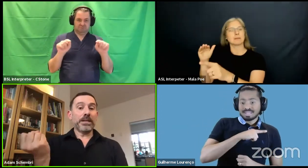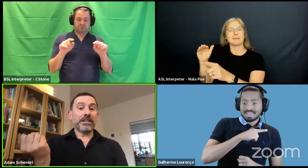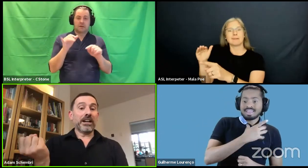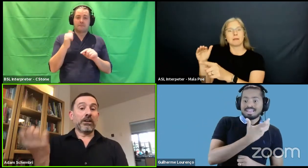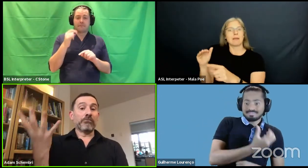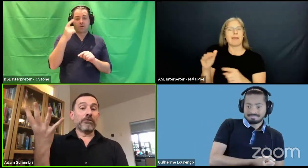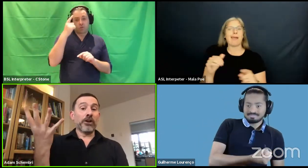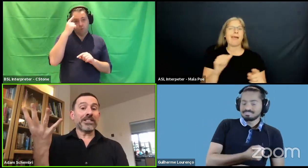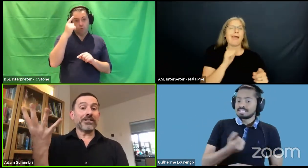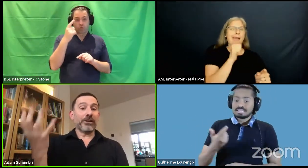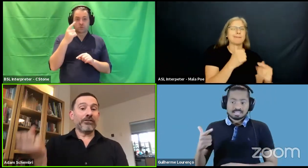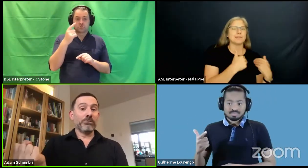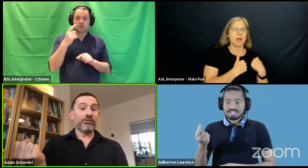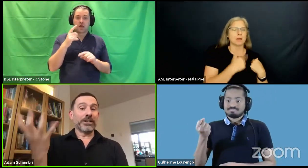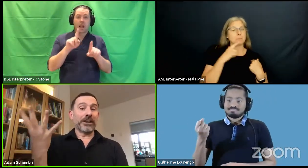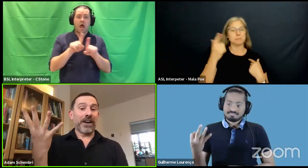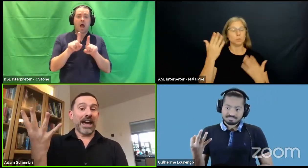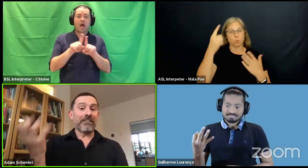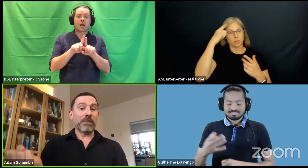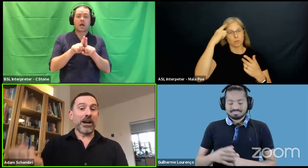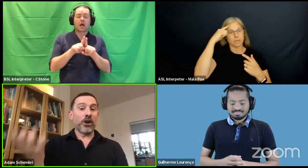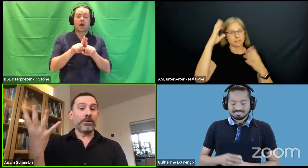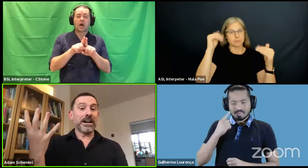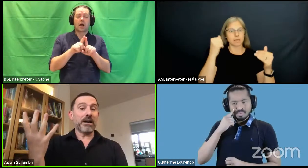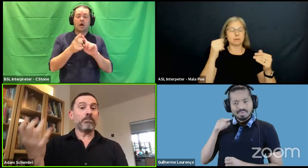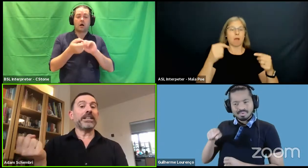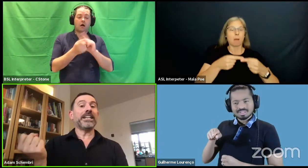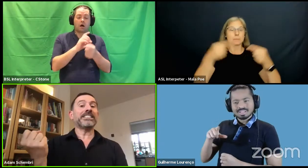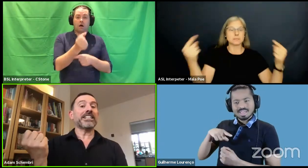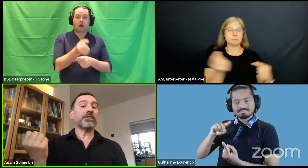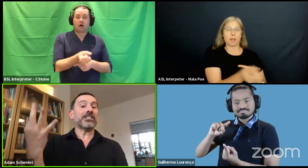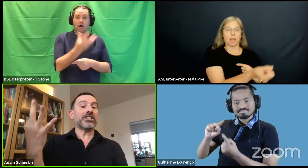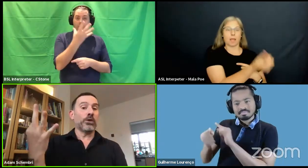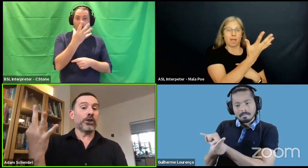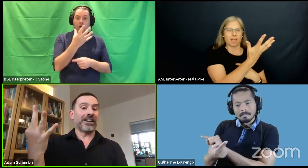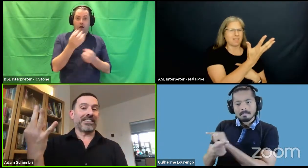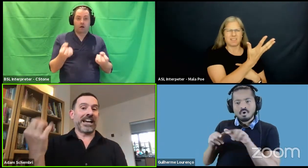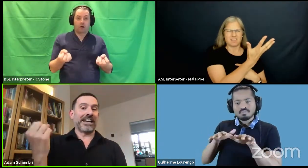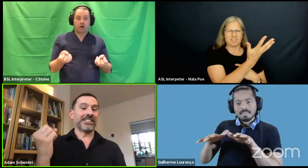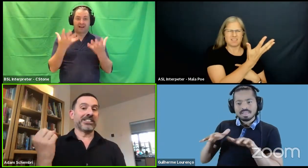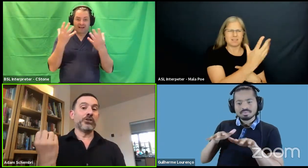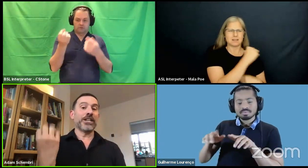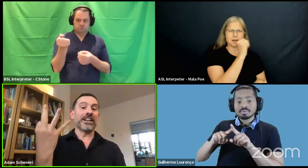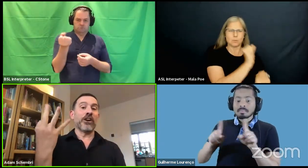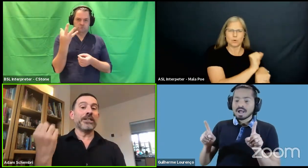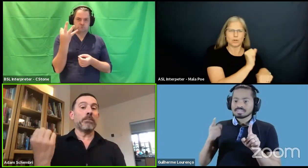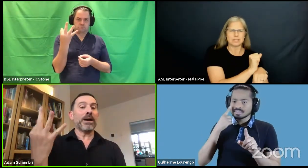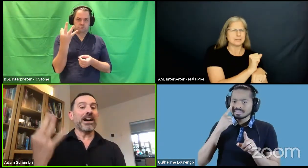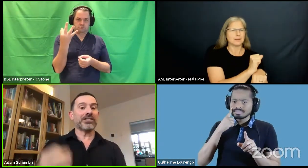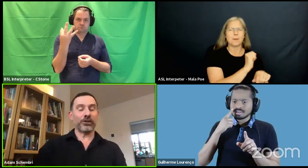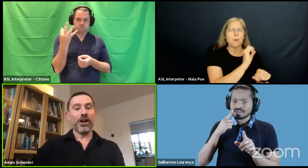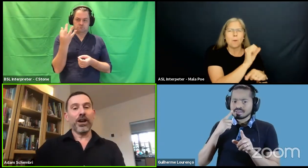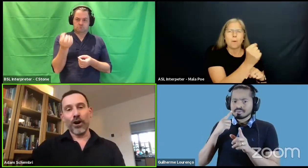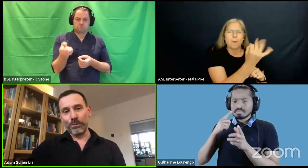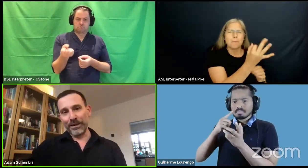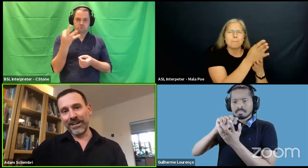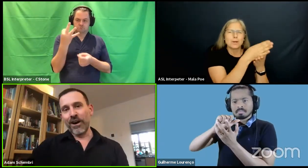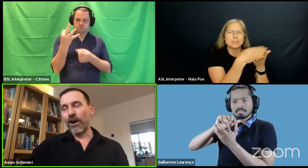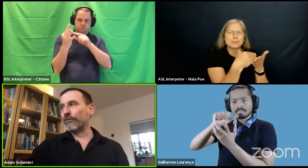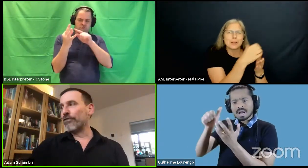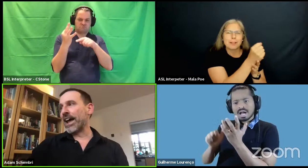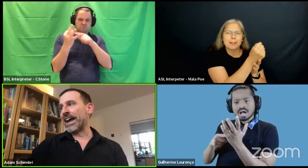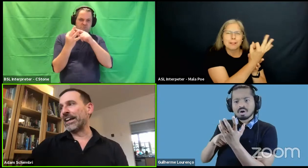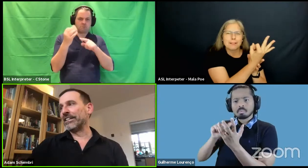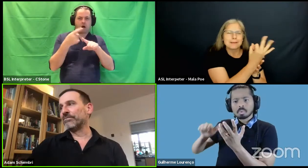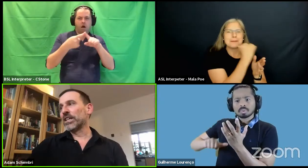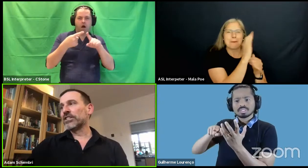might be a reversal of the movement of have by opening up, but it doesn't actually work like that. You get only a partial opening